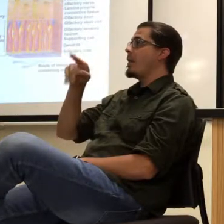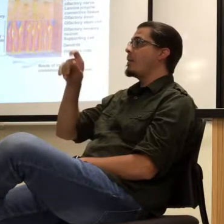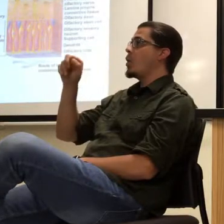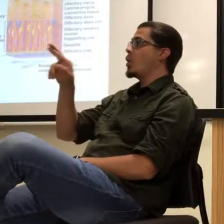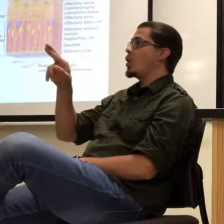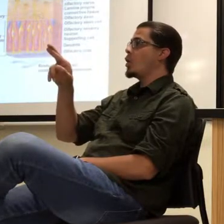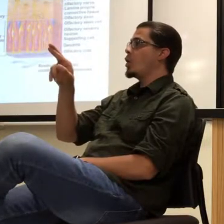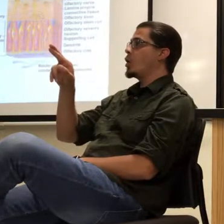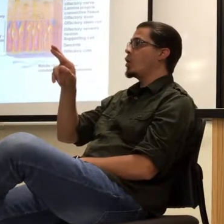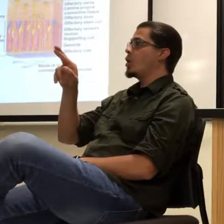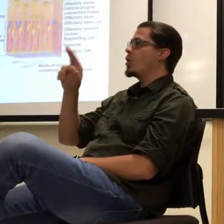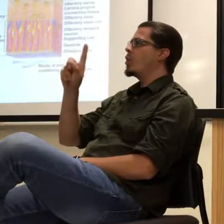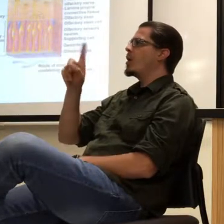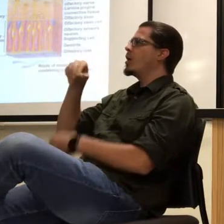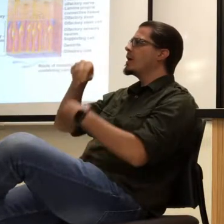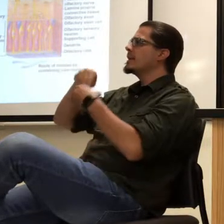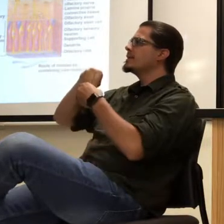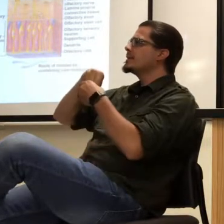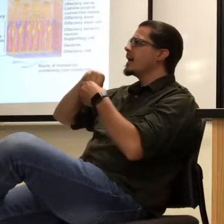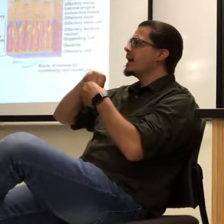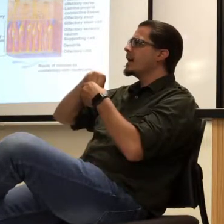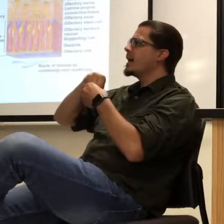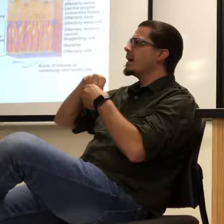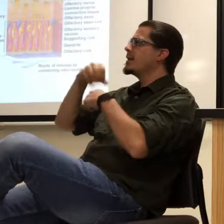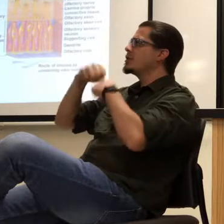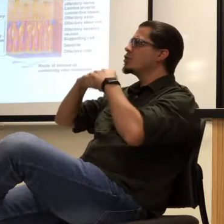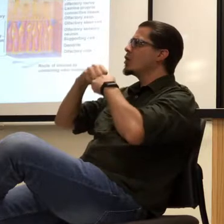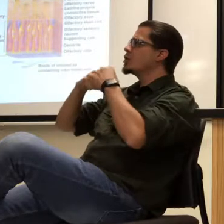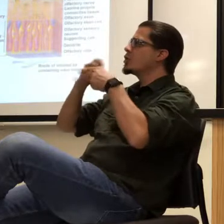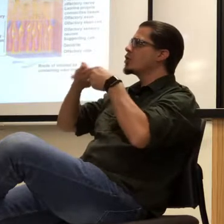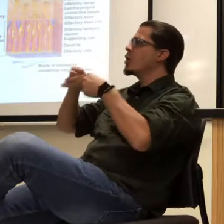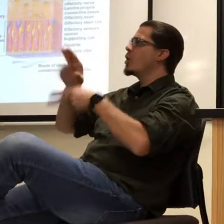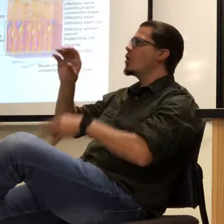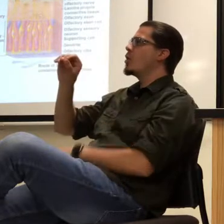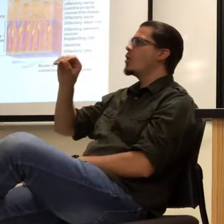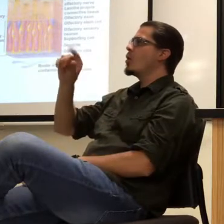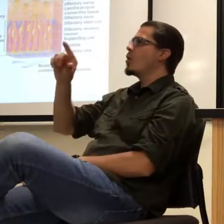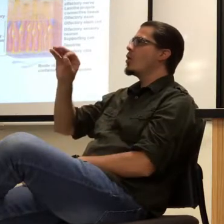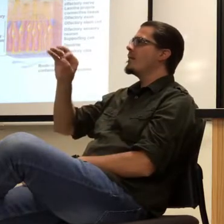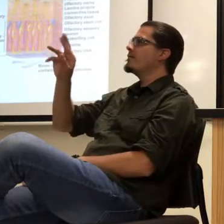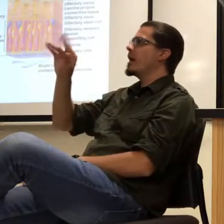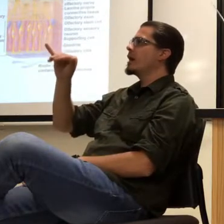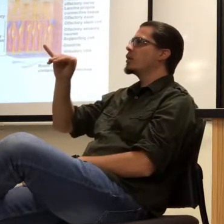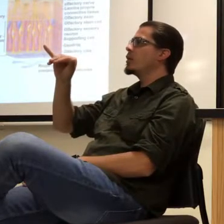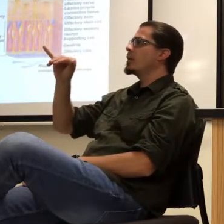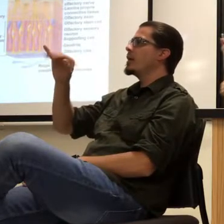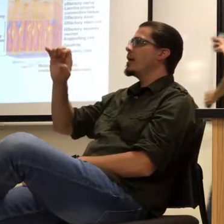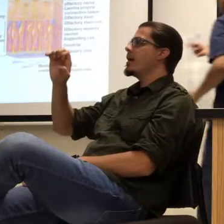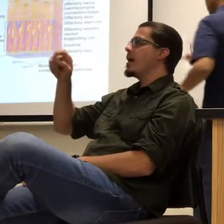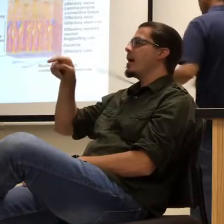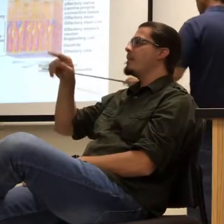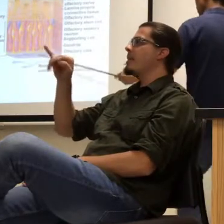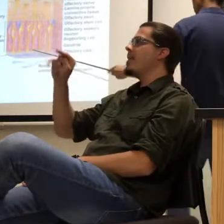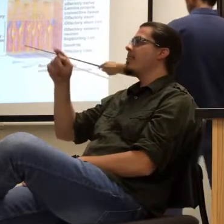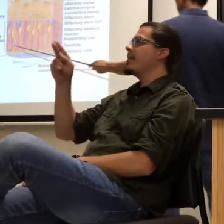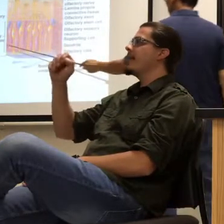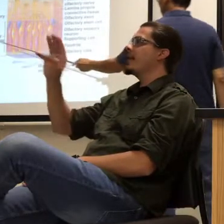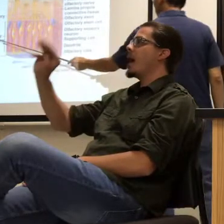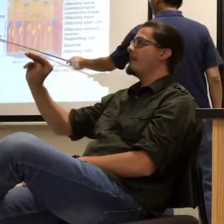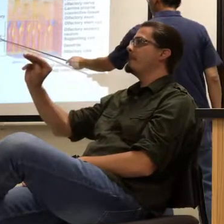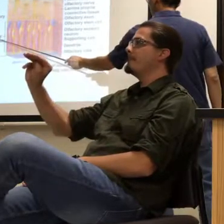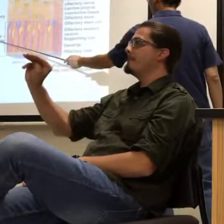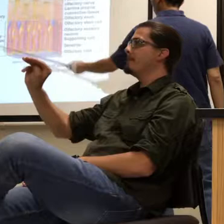And they're within this structure called olfactory epithelium. Right